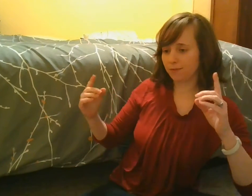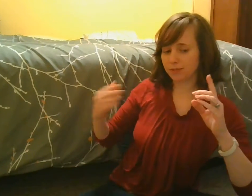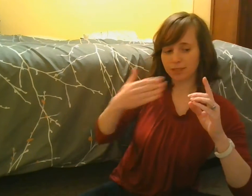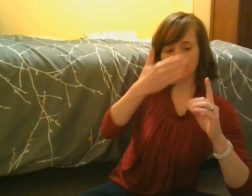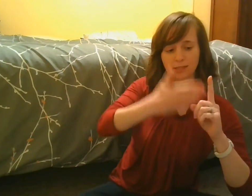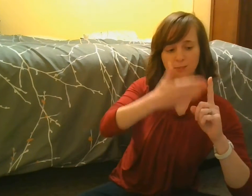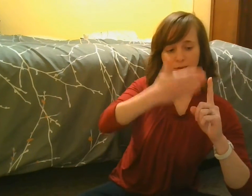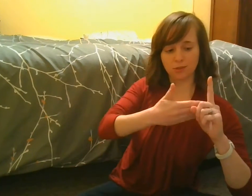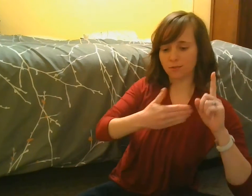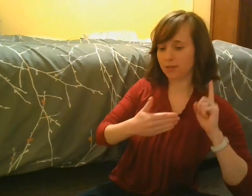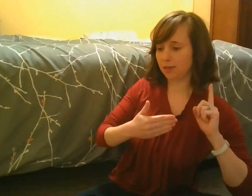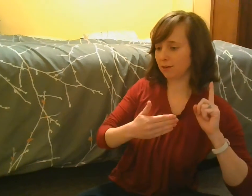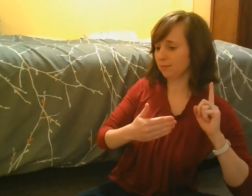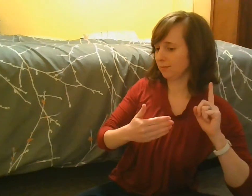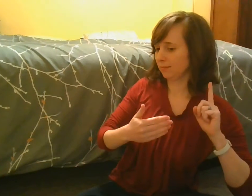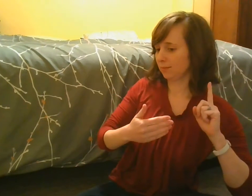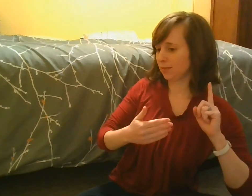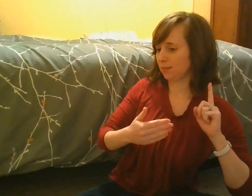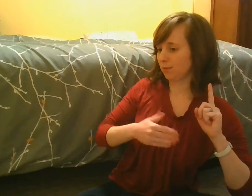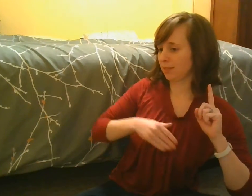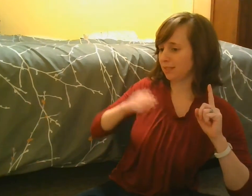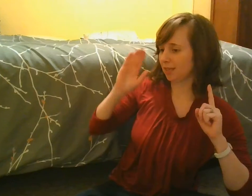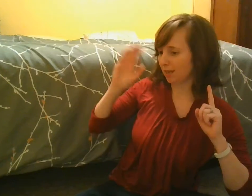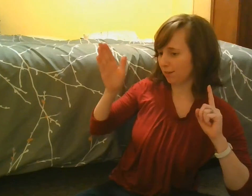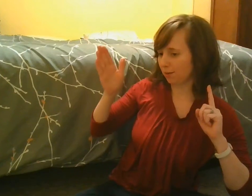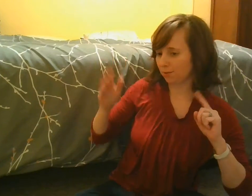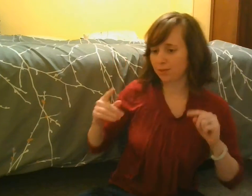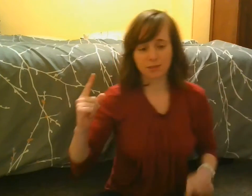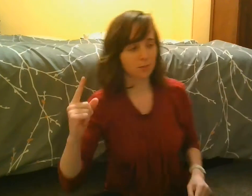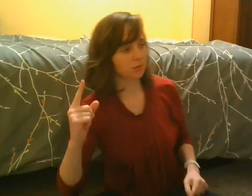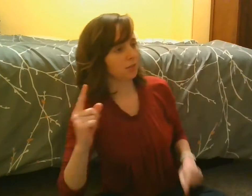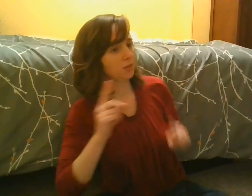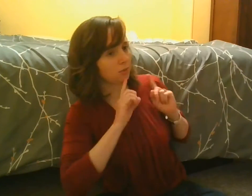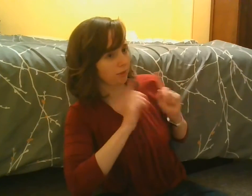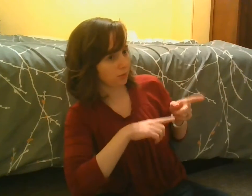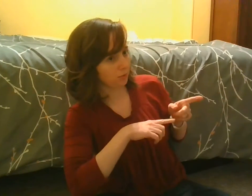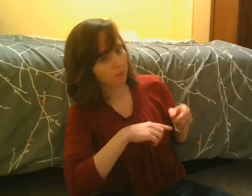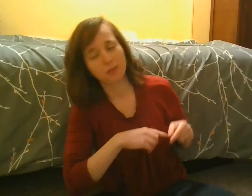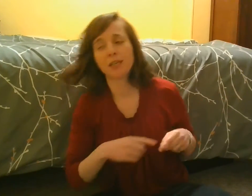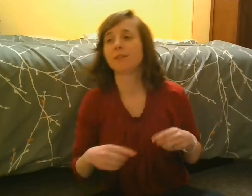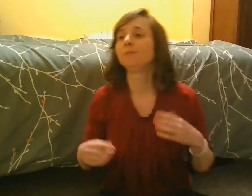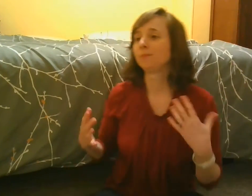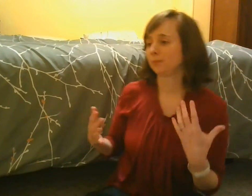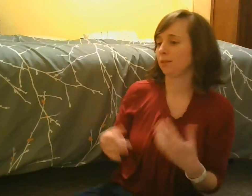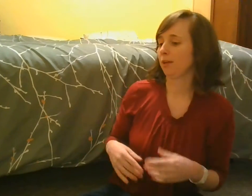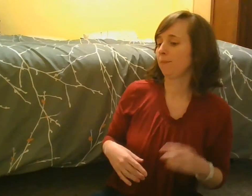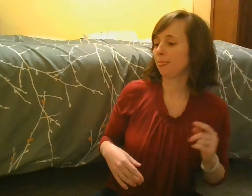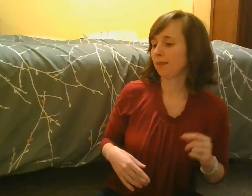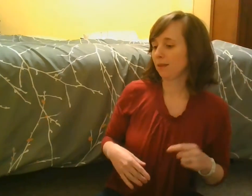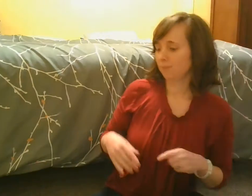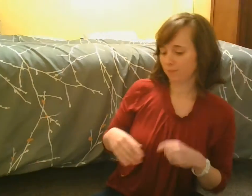emphasize like this person over here is the one that's saying hello, and this person here is the one that's responding. Okay.